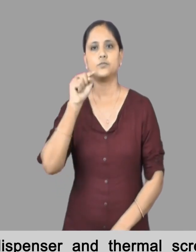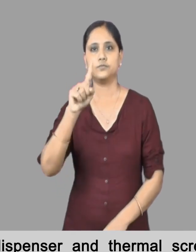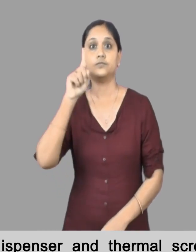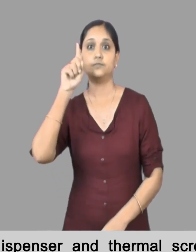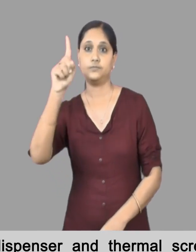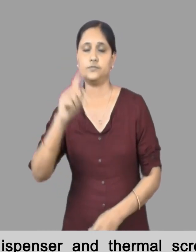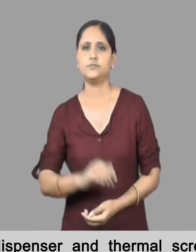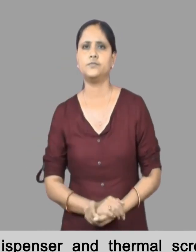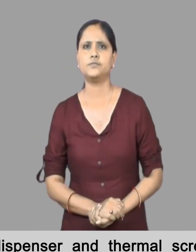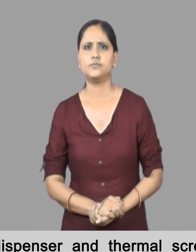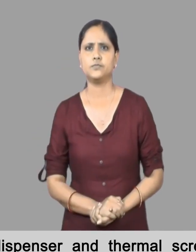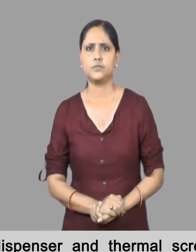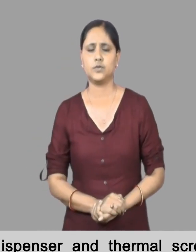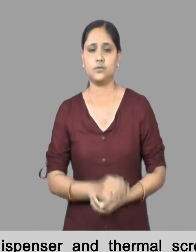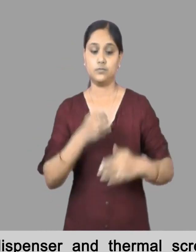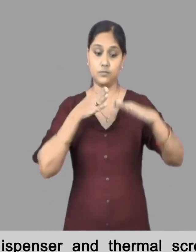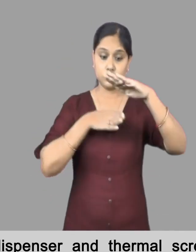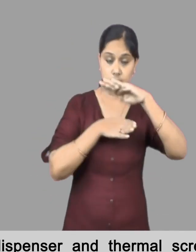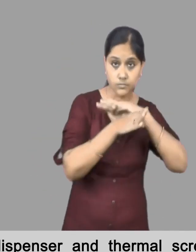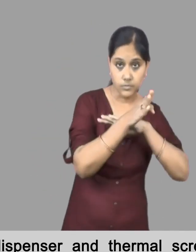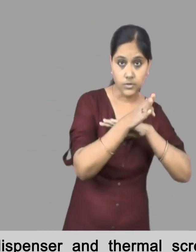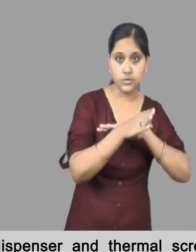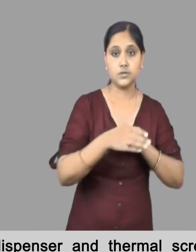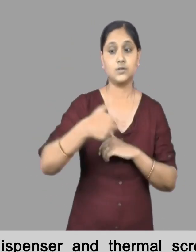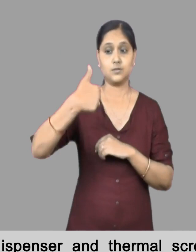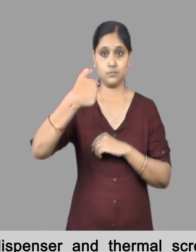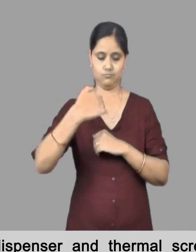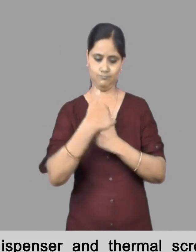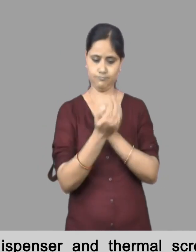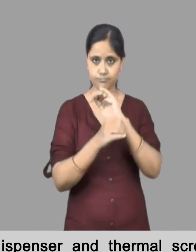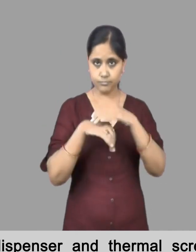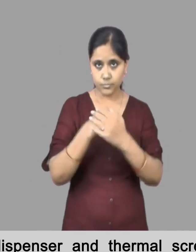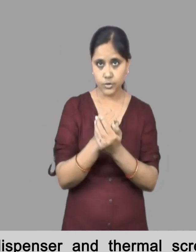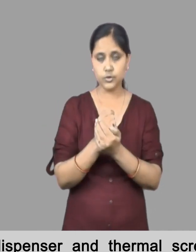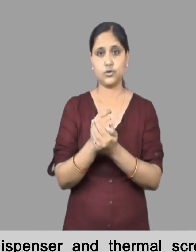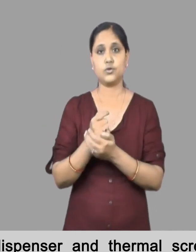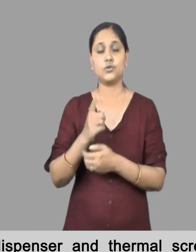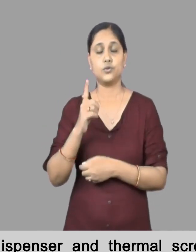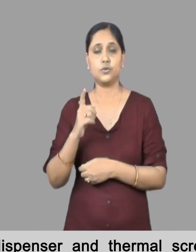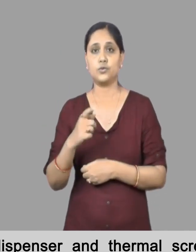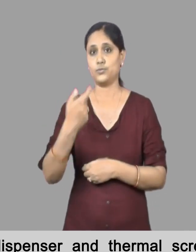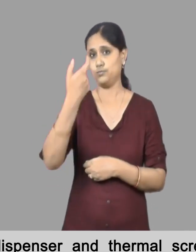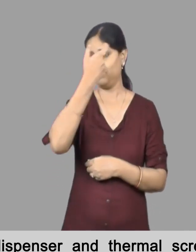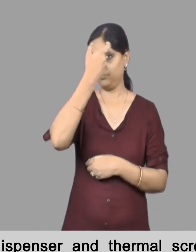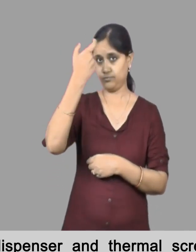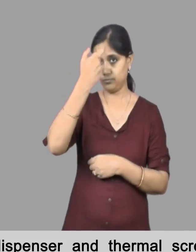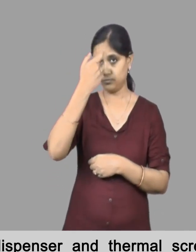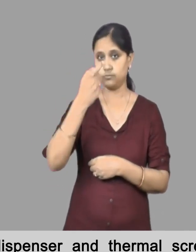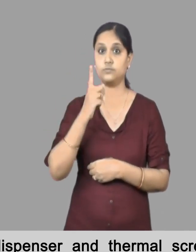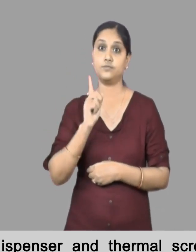1. Mandatory provision of sanitizer dispenser and thermal screening